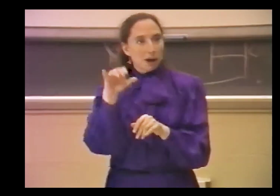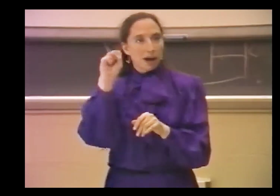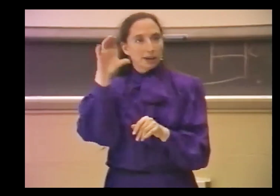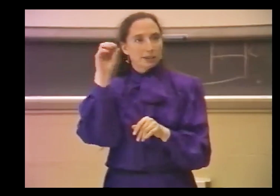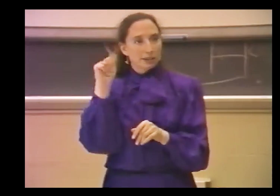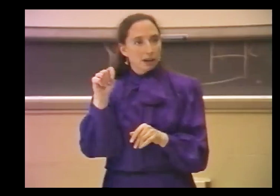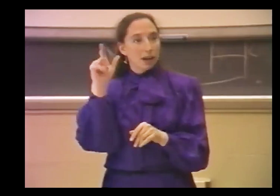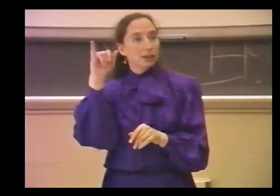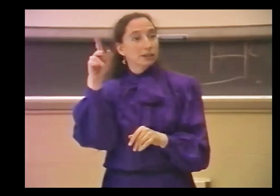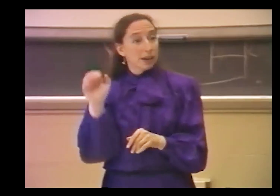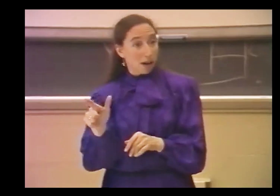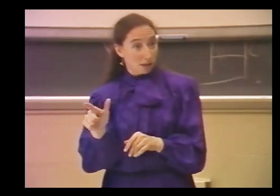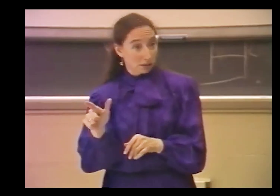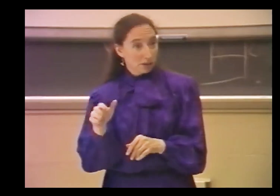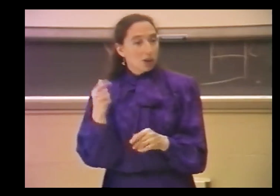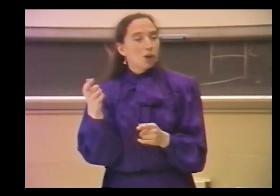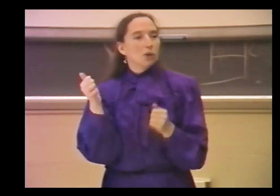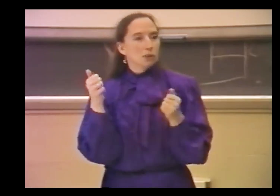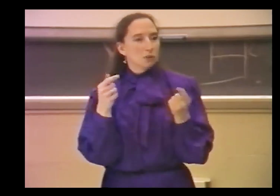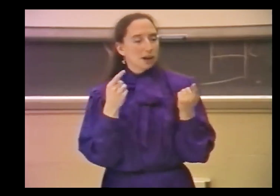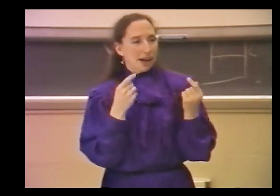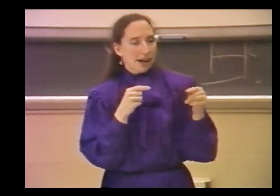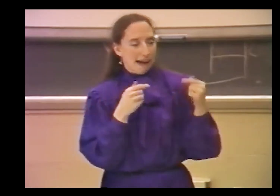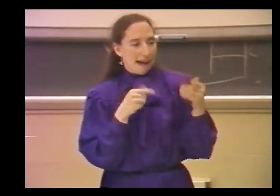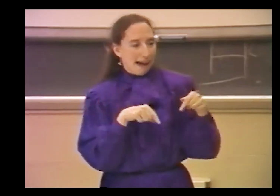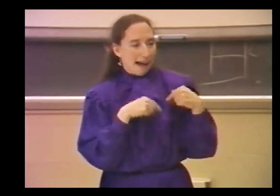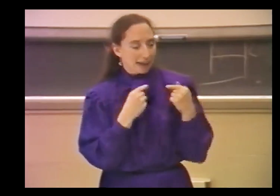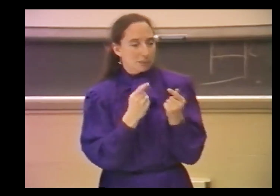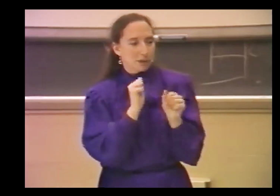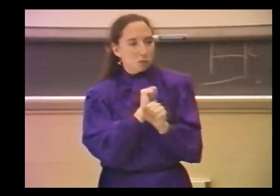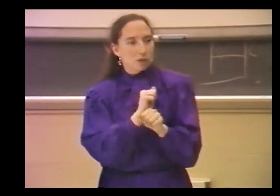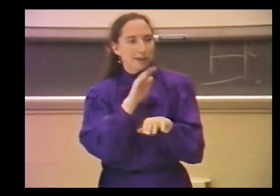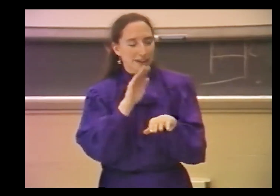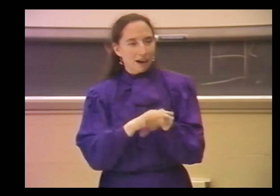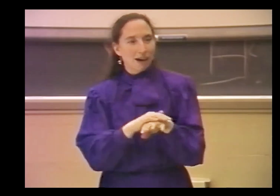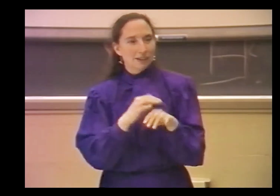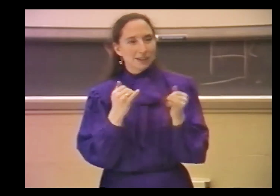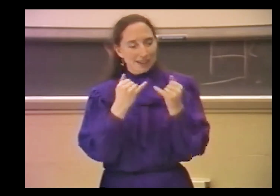by Scott Liddell, who has been working on the